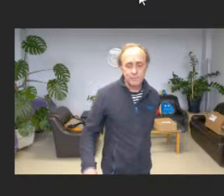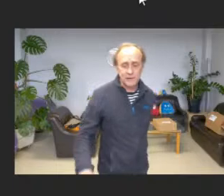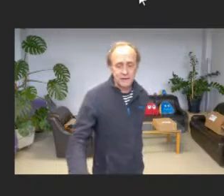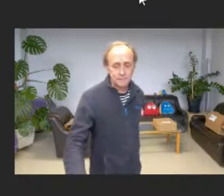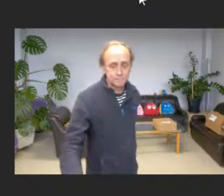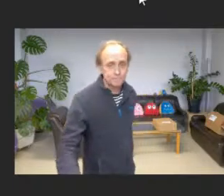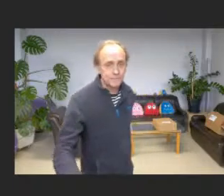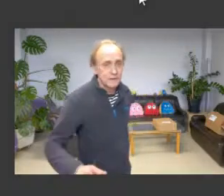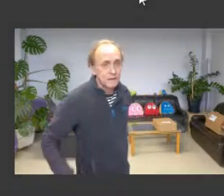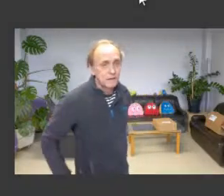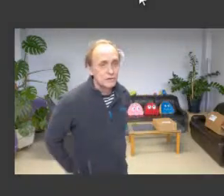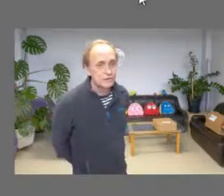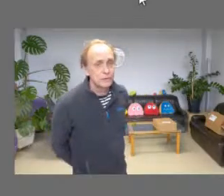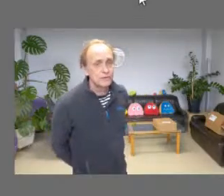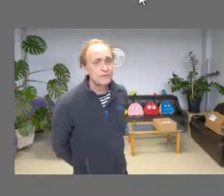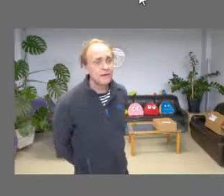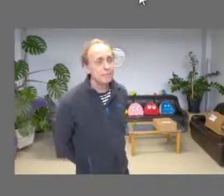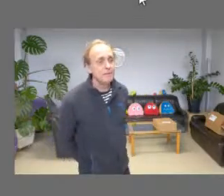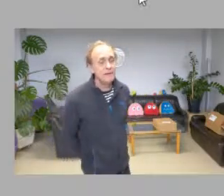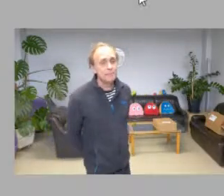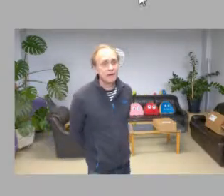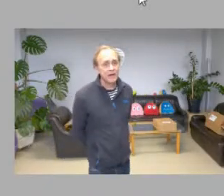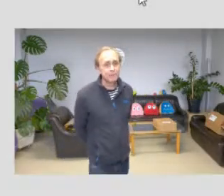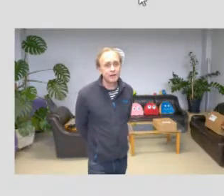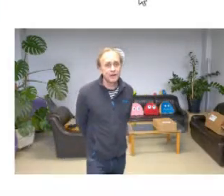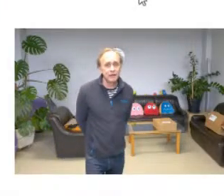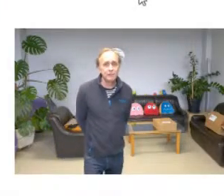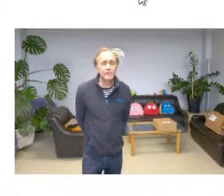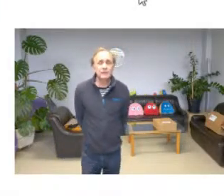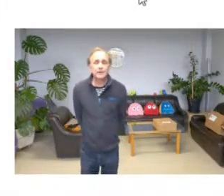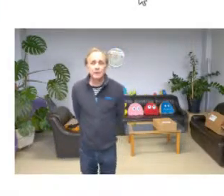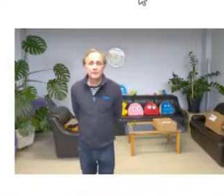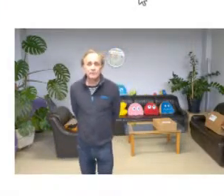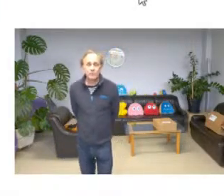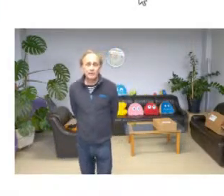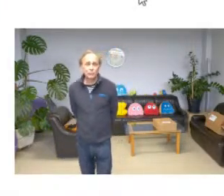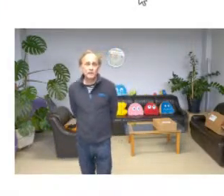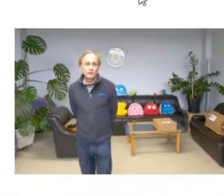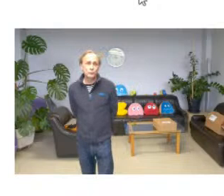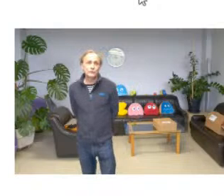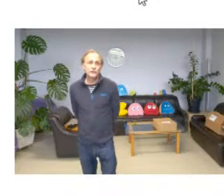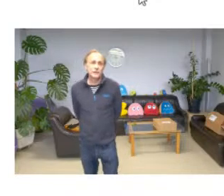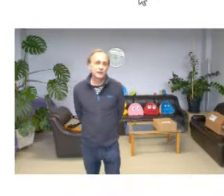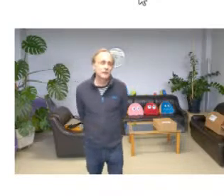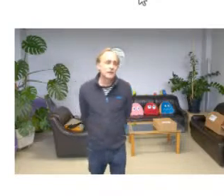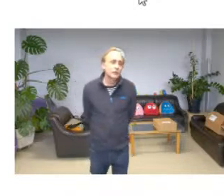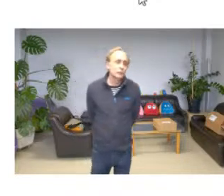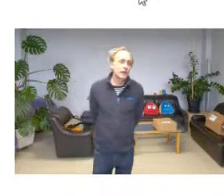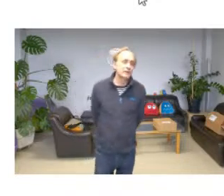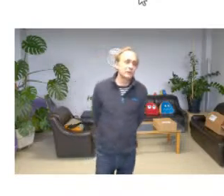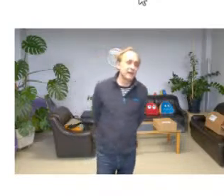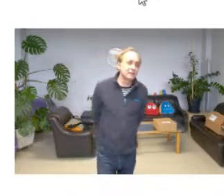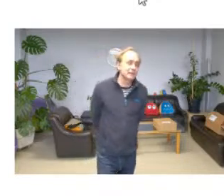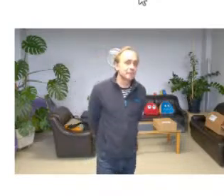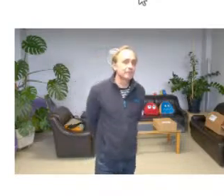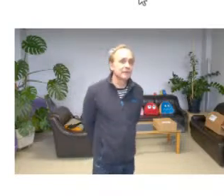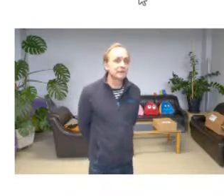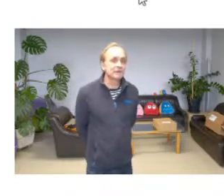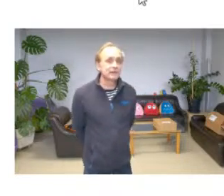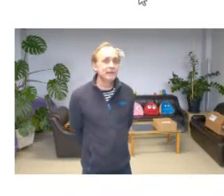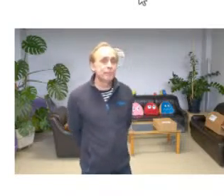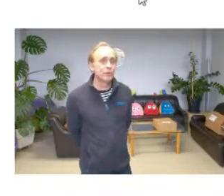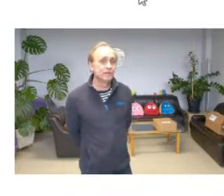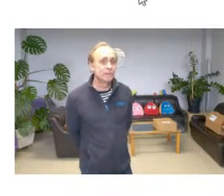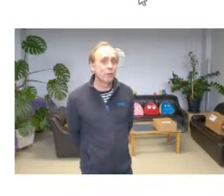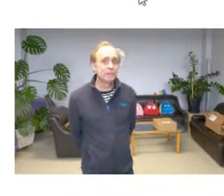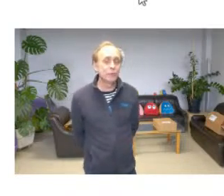specific API. Just to understand media pipe is a model we are using here to extract